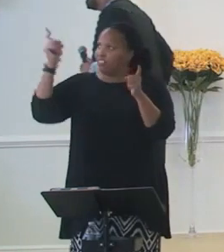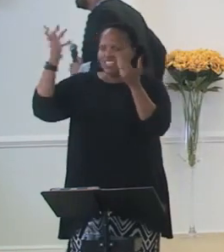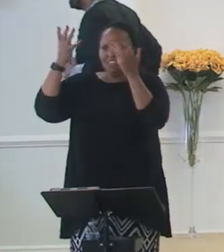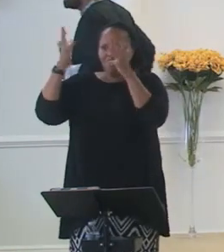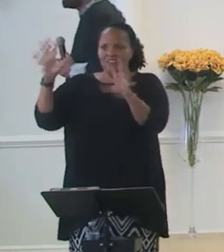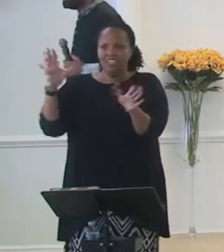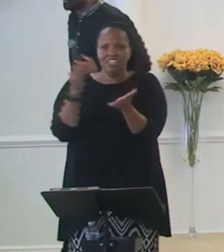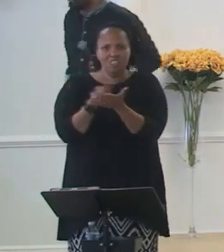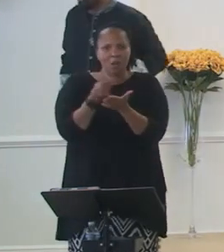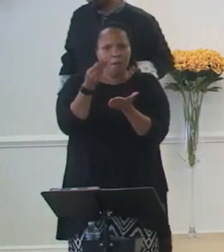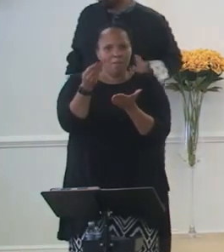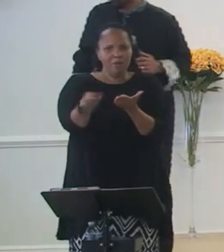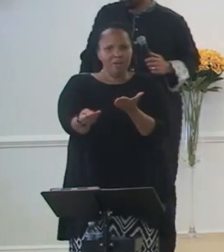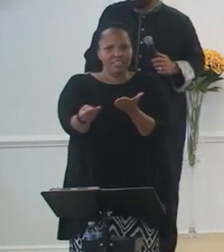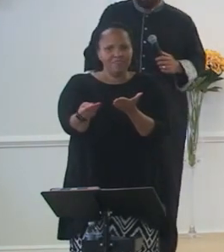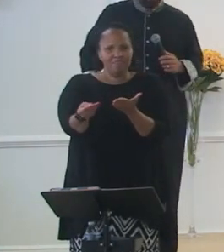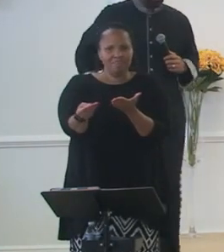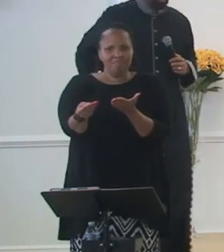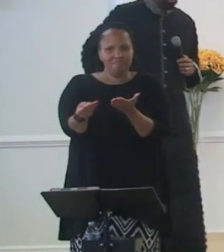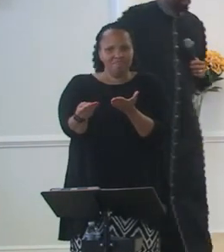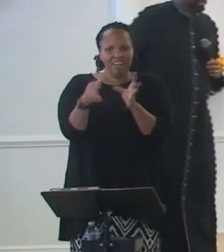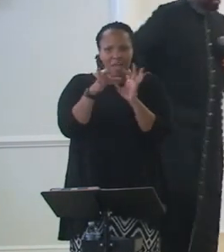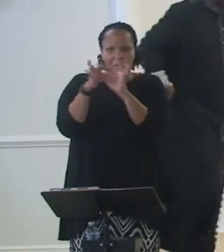Amen. Amen.